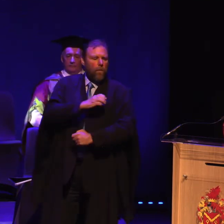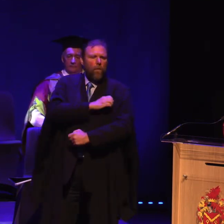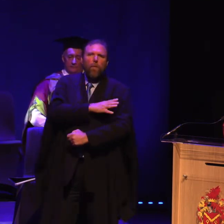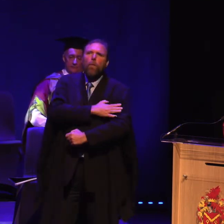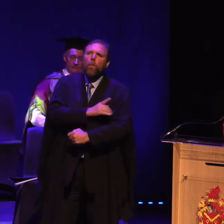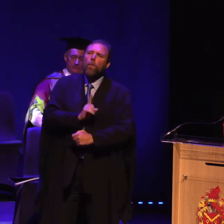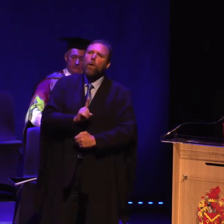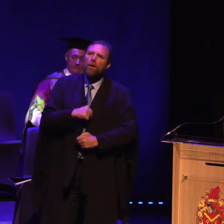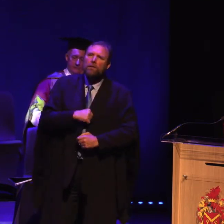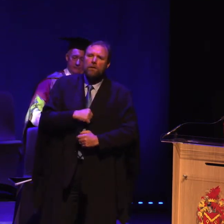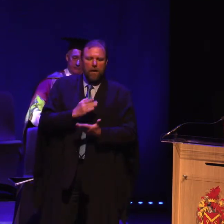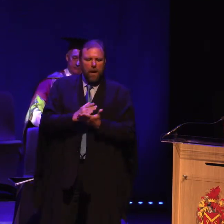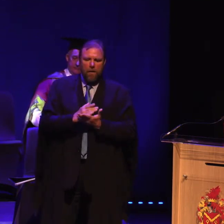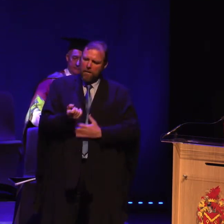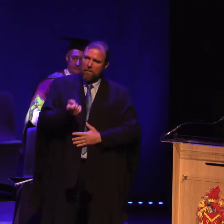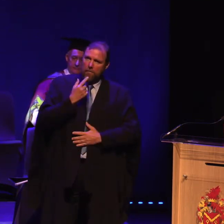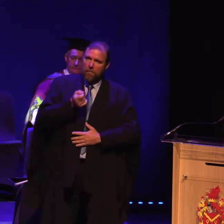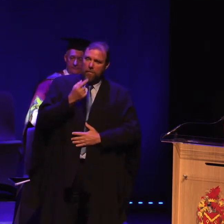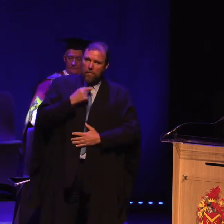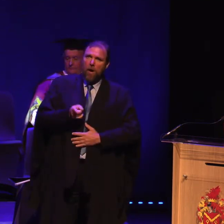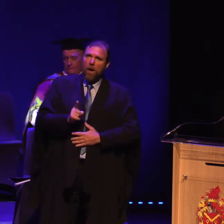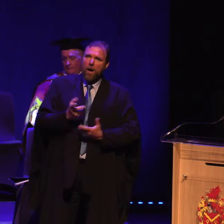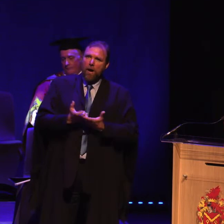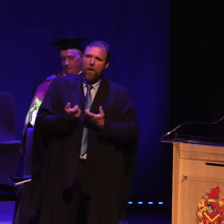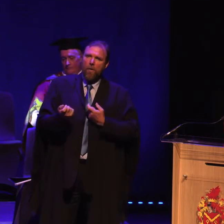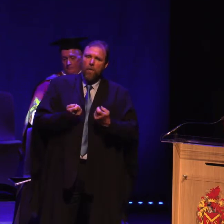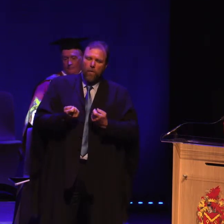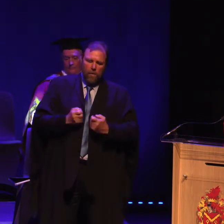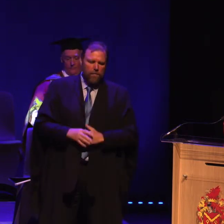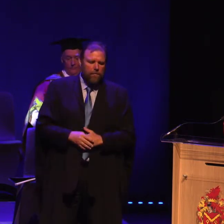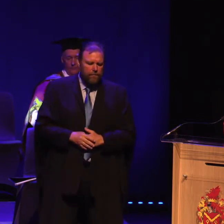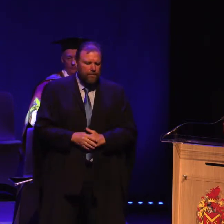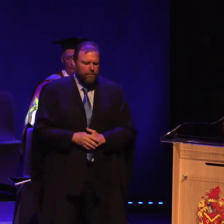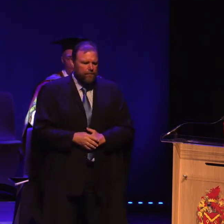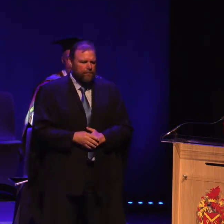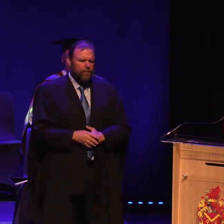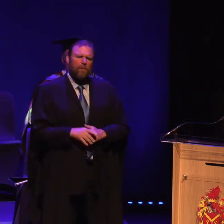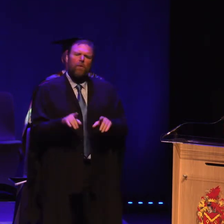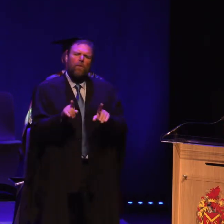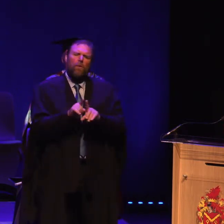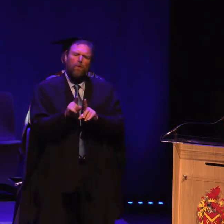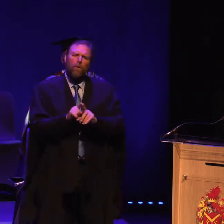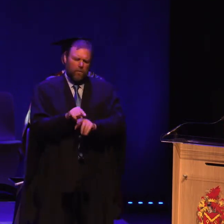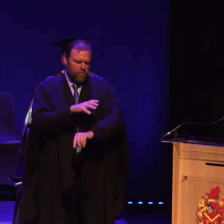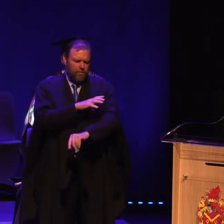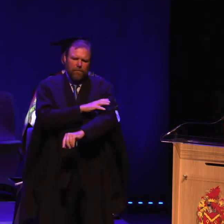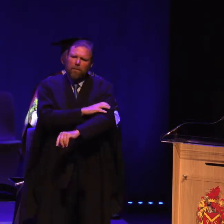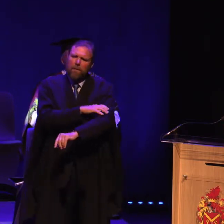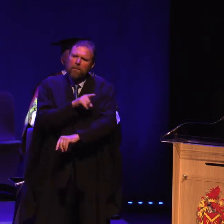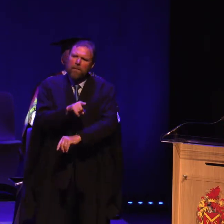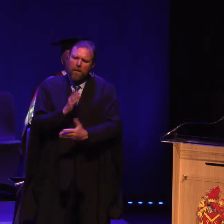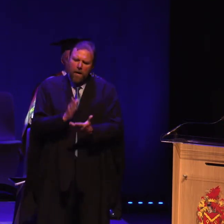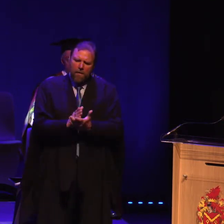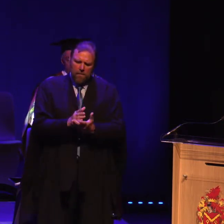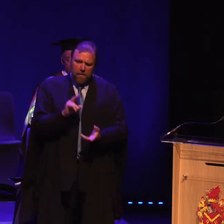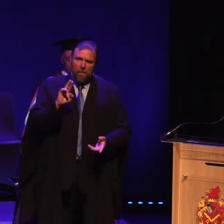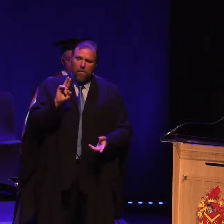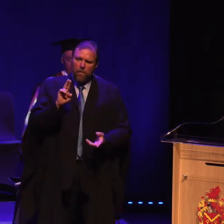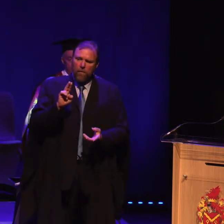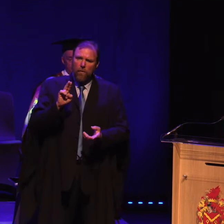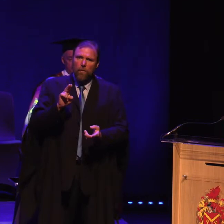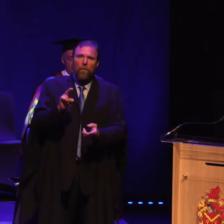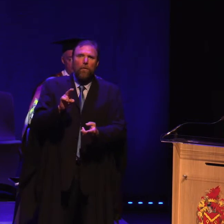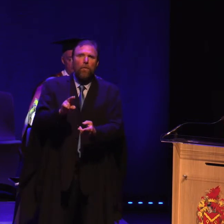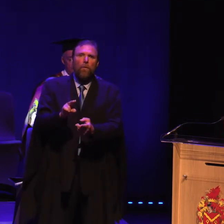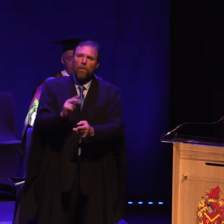prescribed medication in managing it. Also, blood pressure readings were significantly reduced 3 months